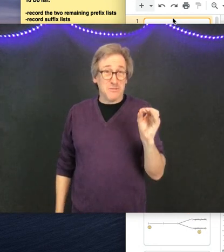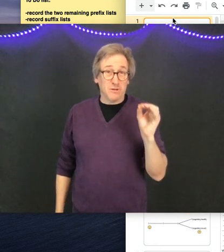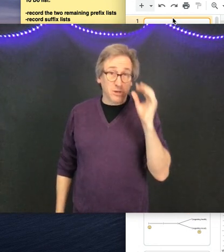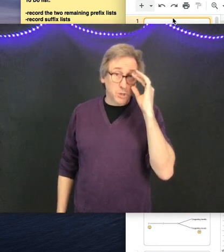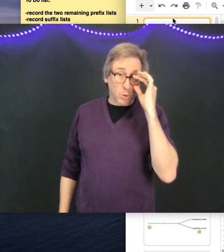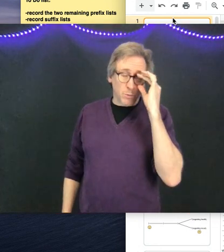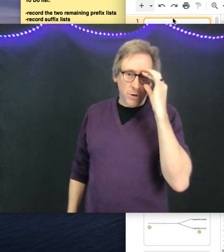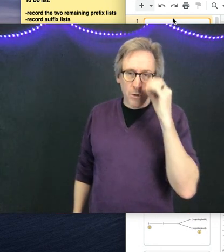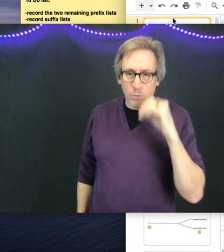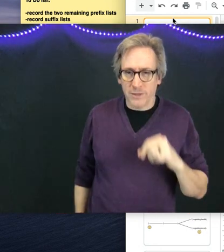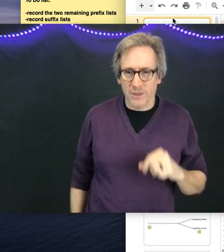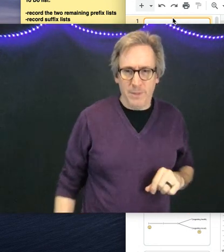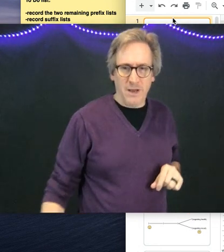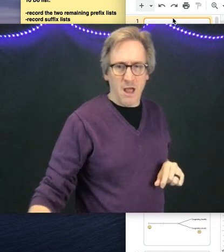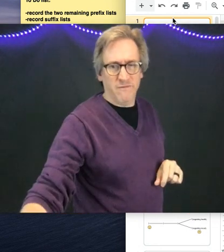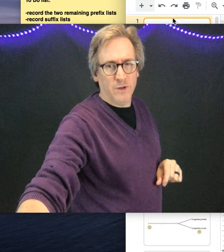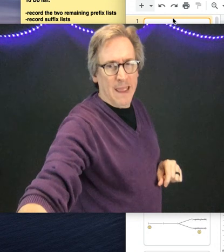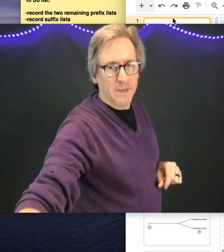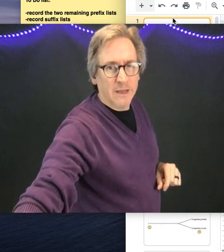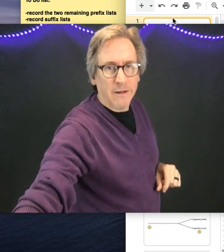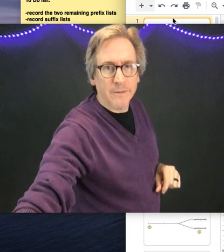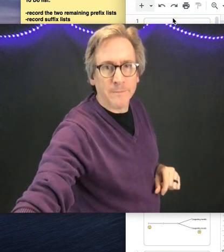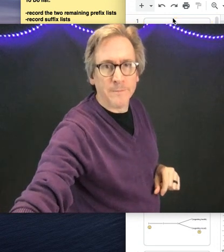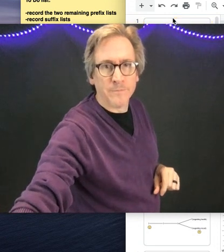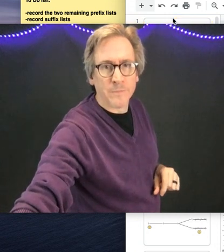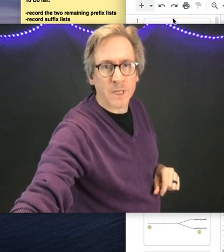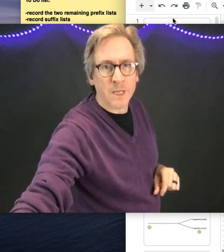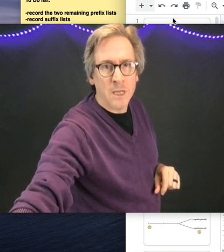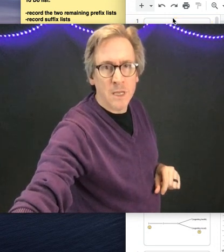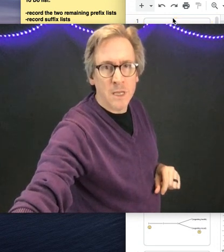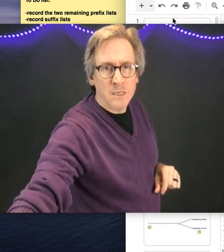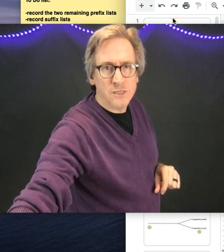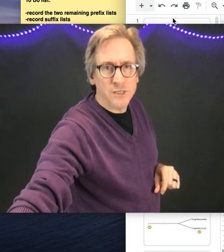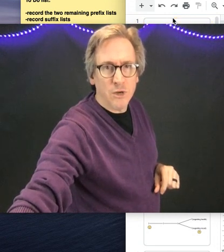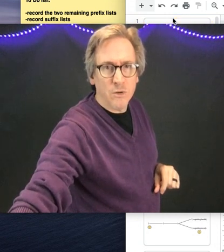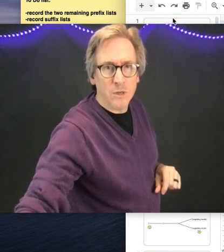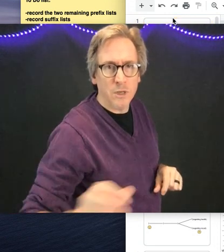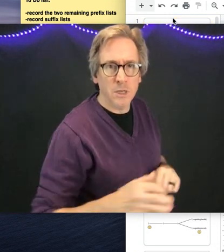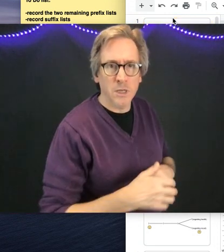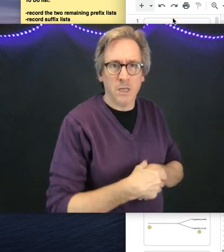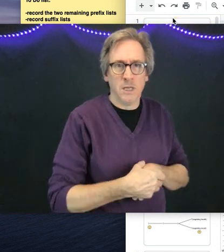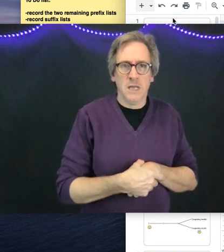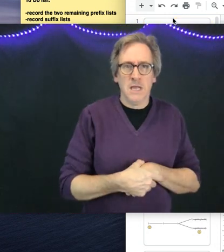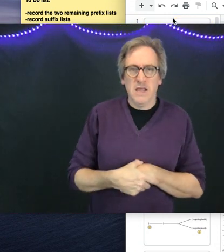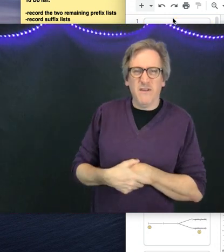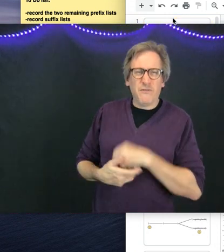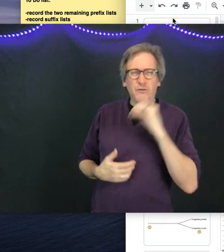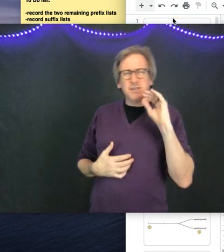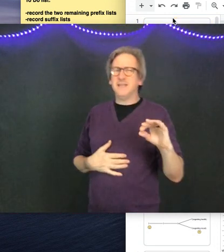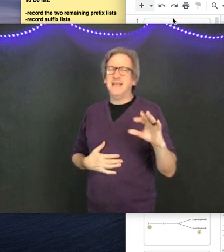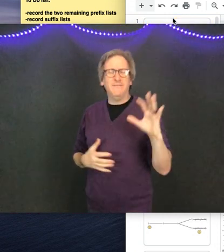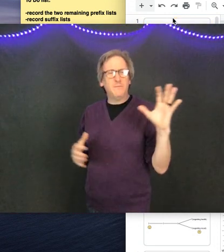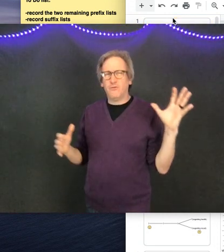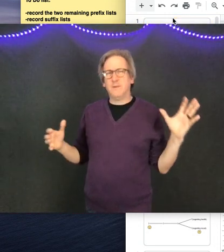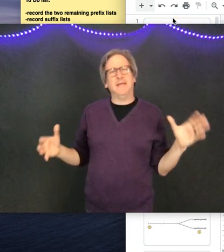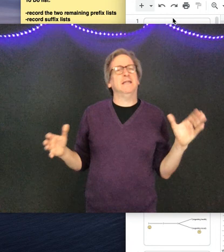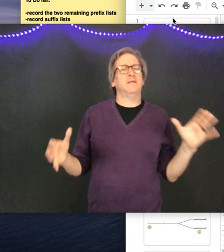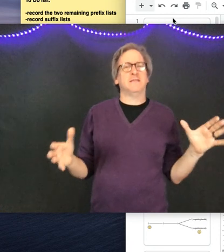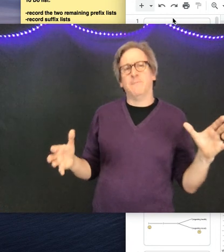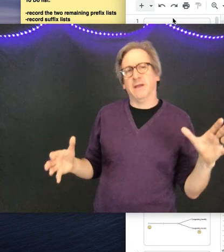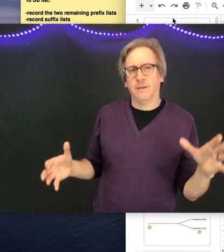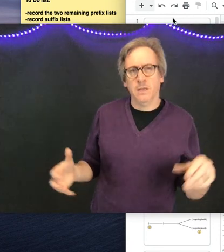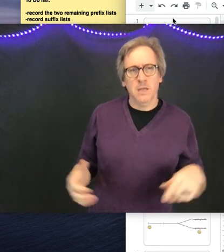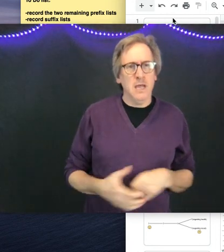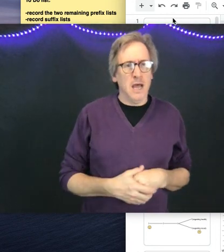it's another little short one with a bit of vocabulary. So the first thing, even before we get into